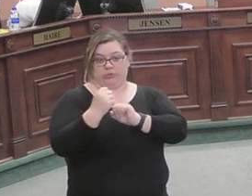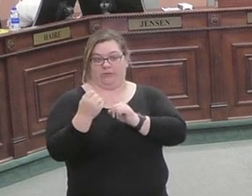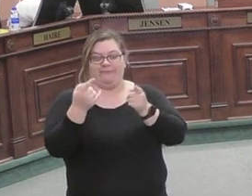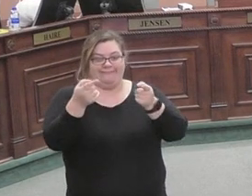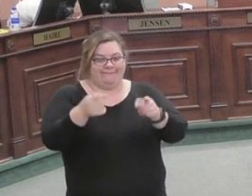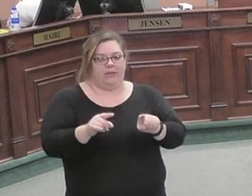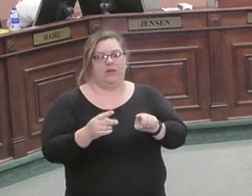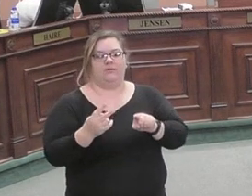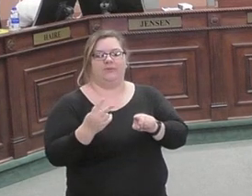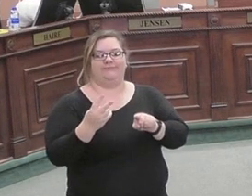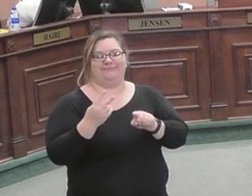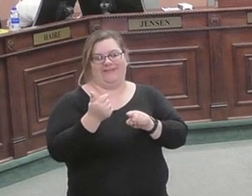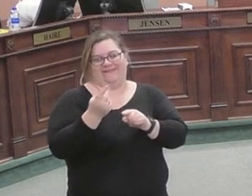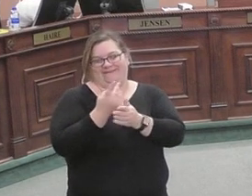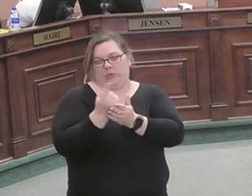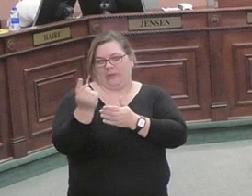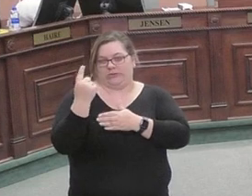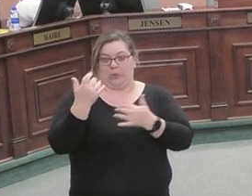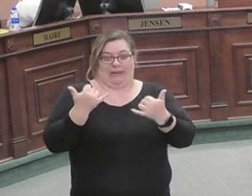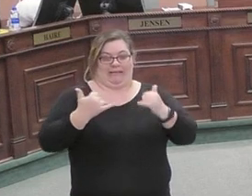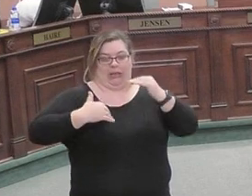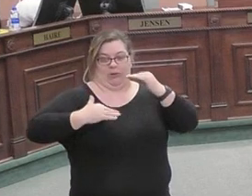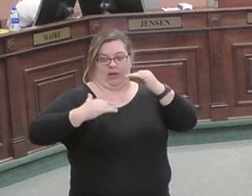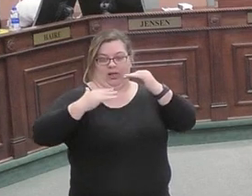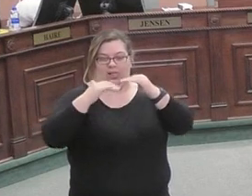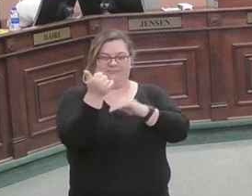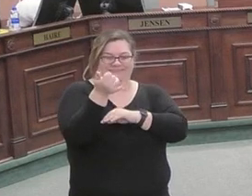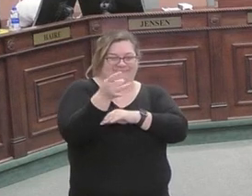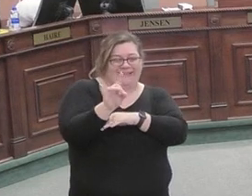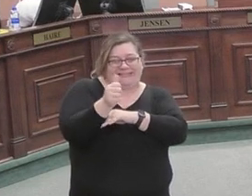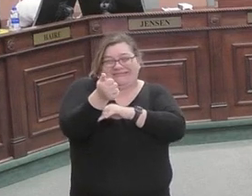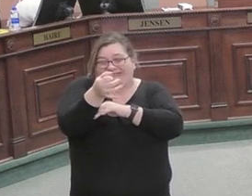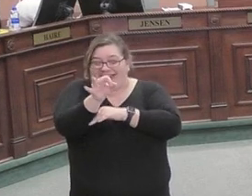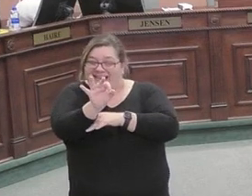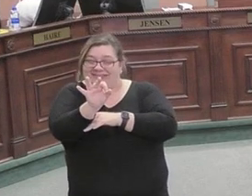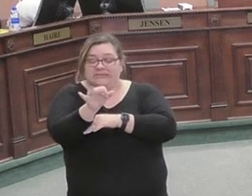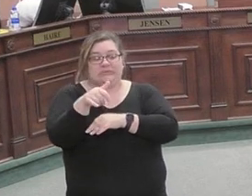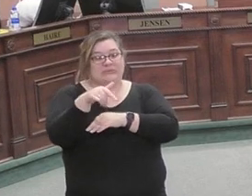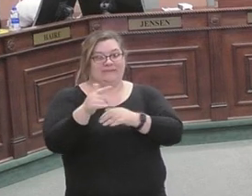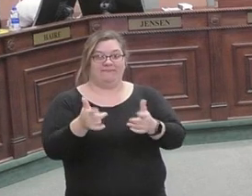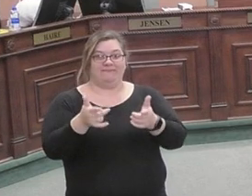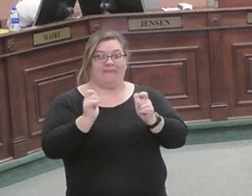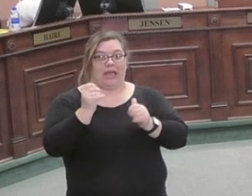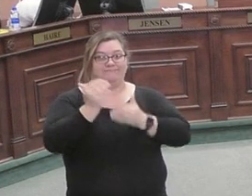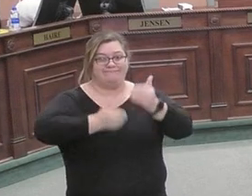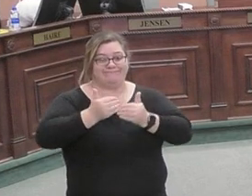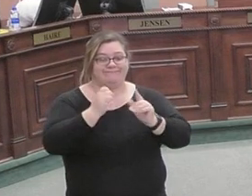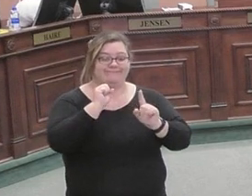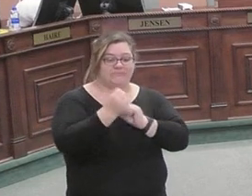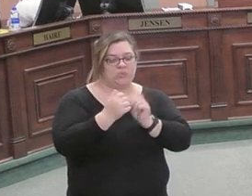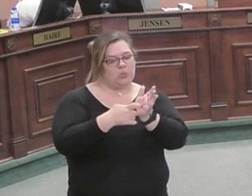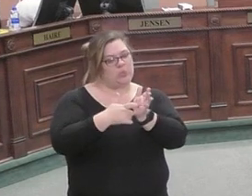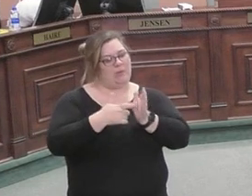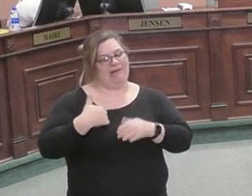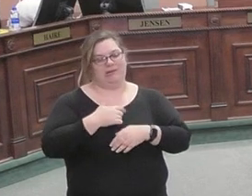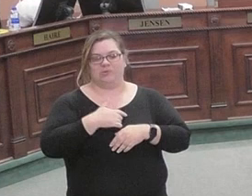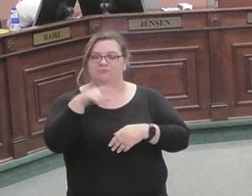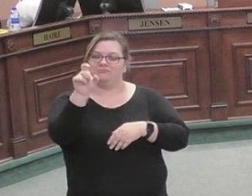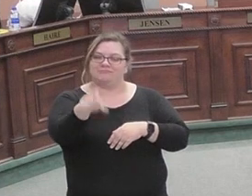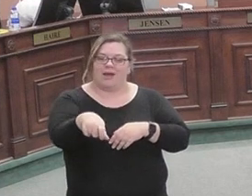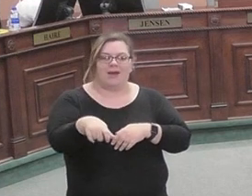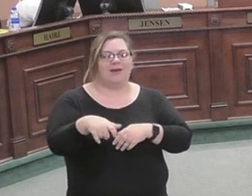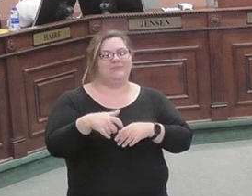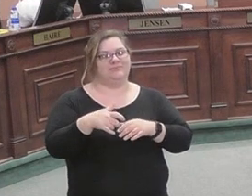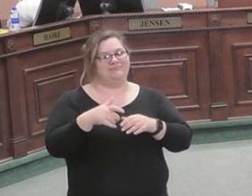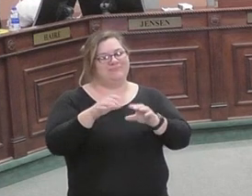it's up to 18, maybe 19. And so this is a fast-moving situation that requires us to do things that